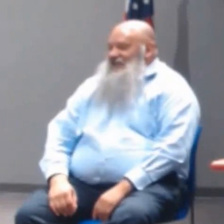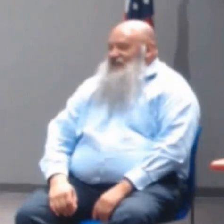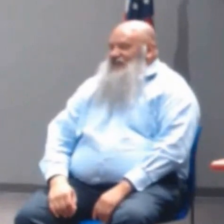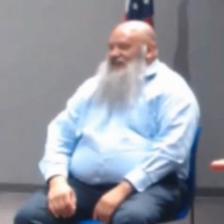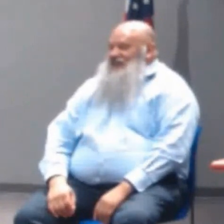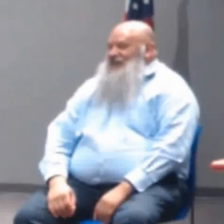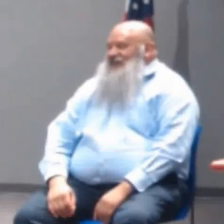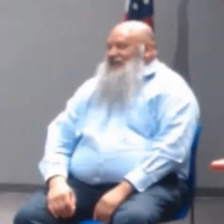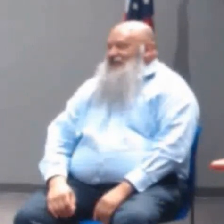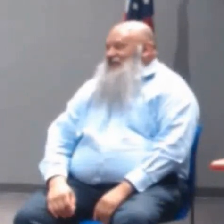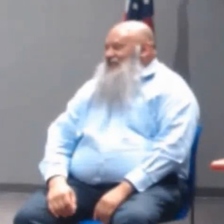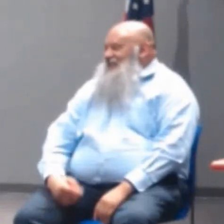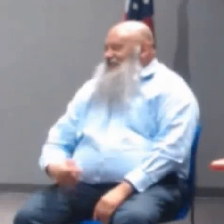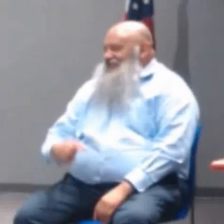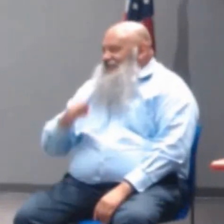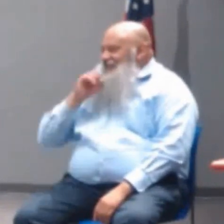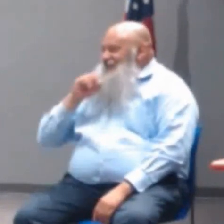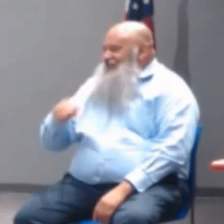So,